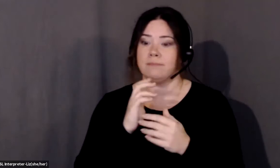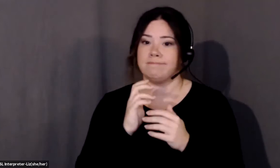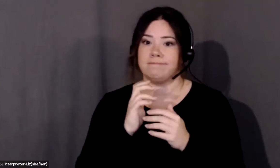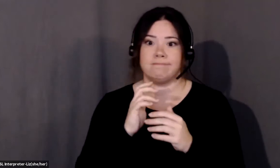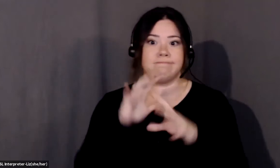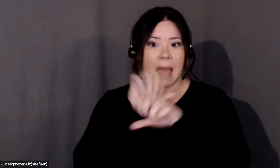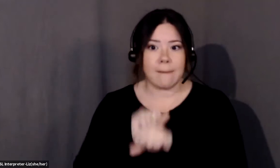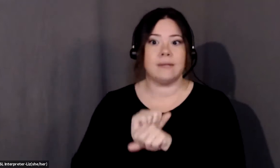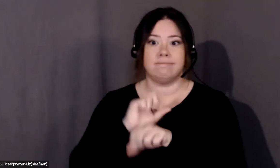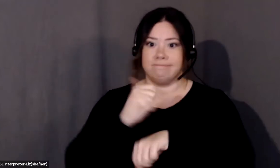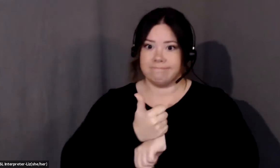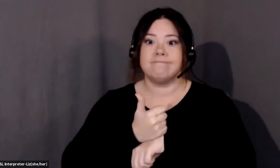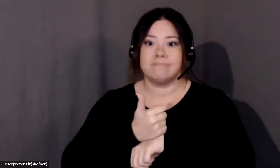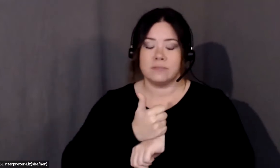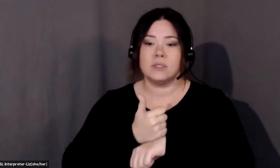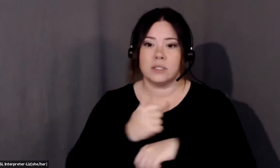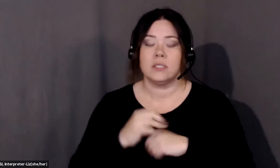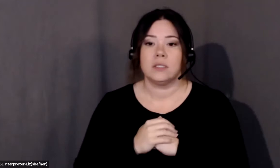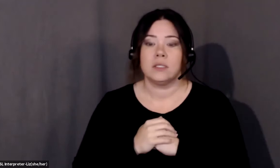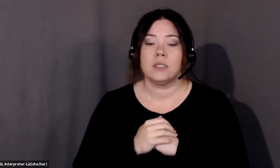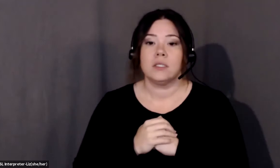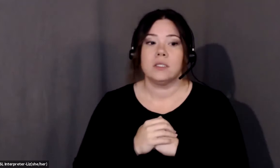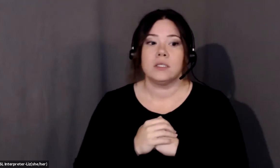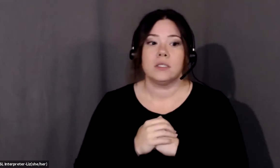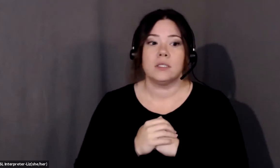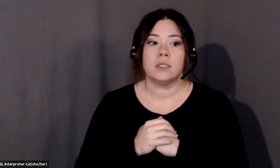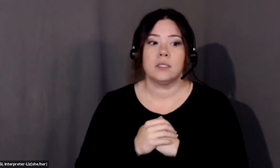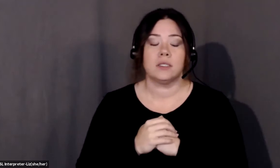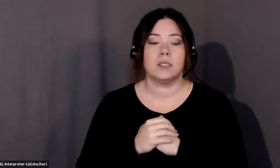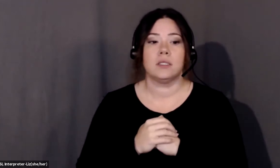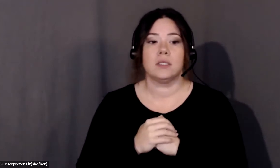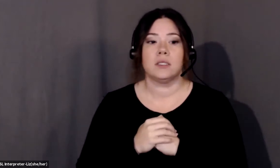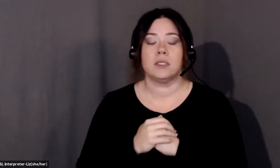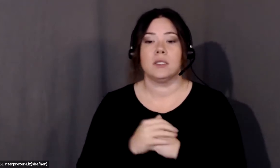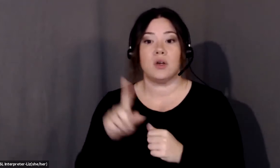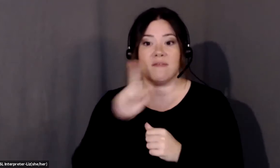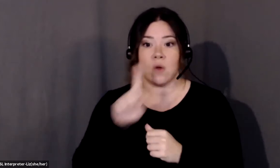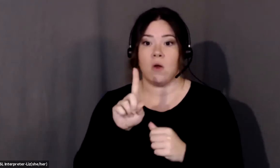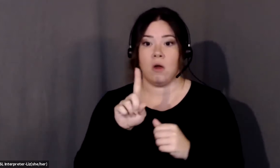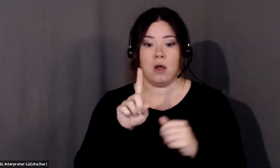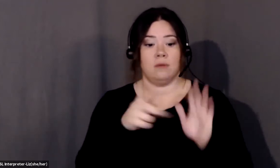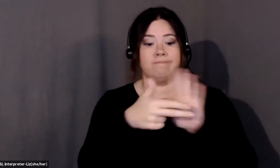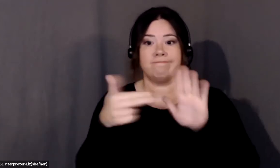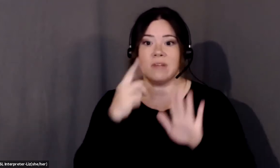education, effectively framing to academic departments.